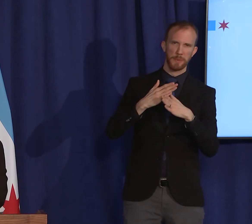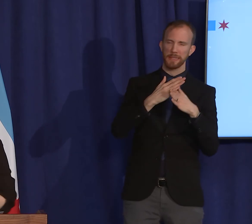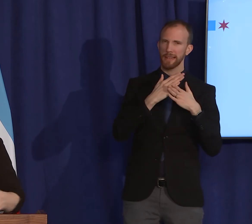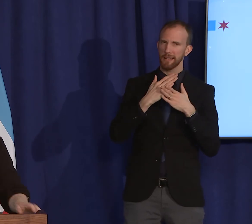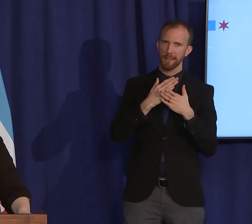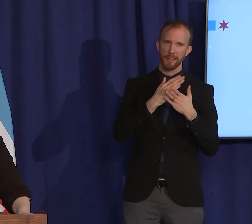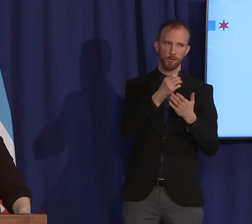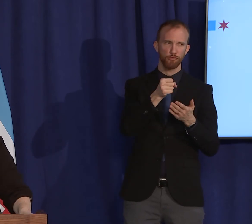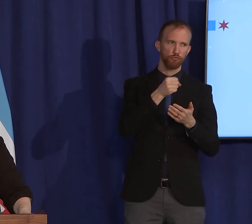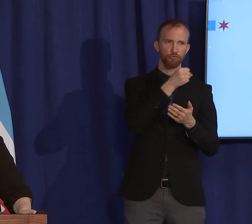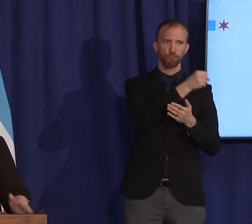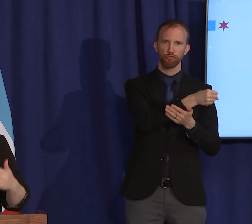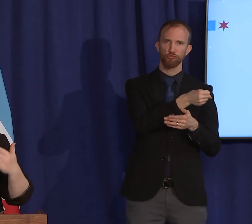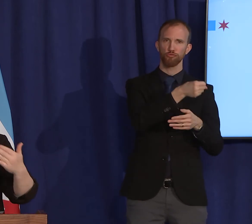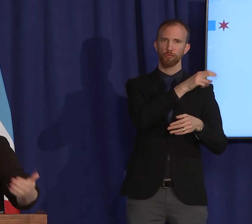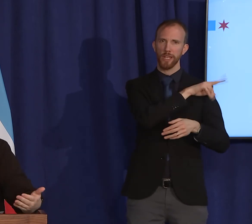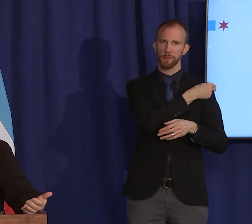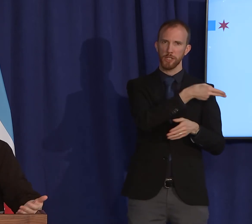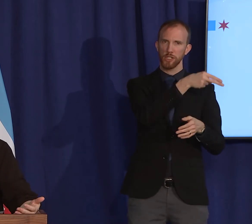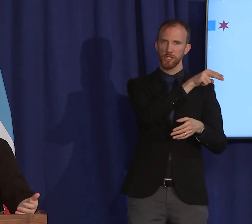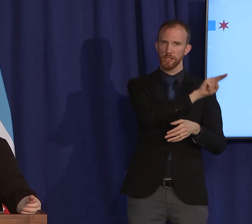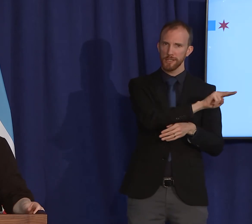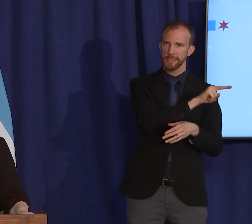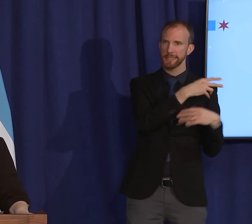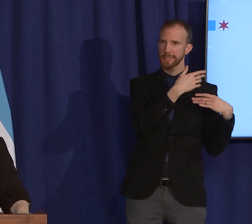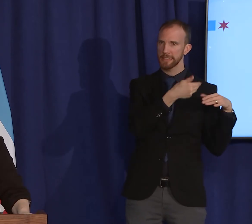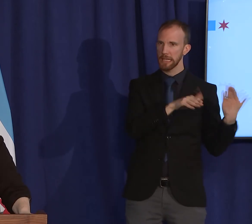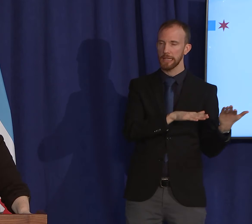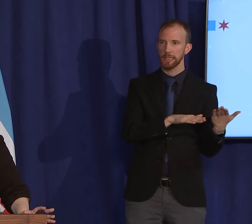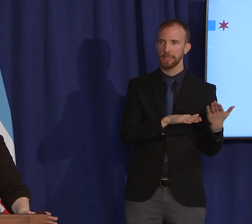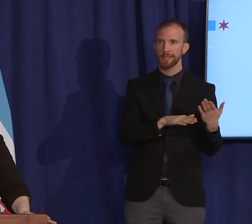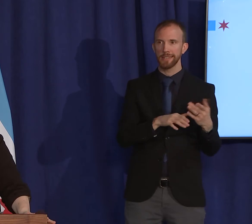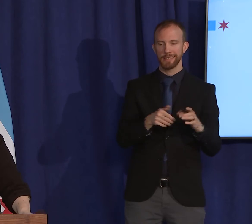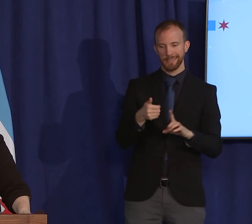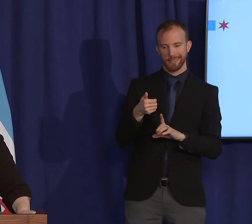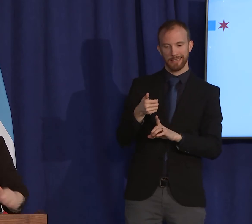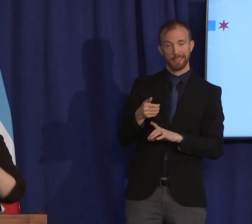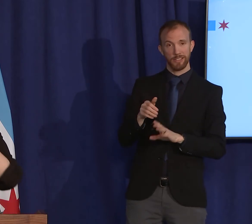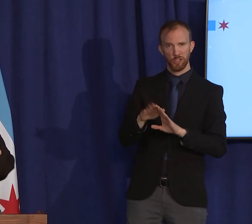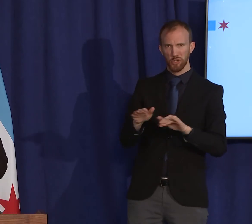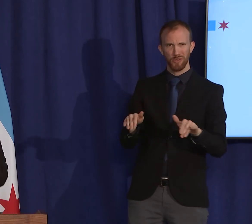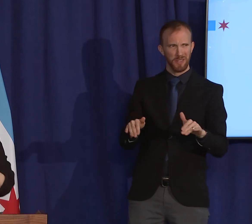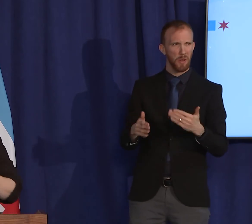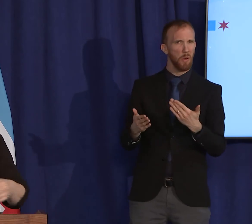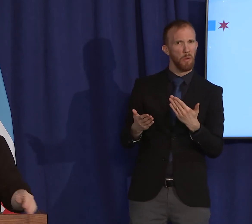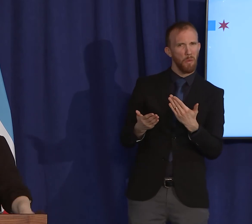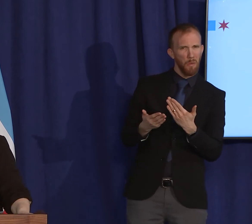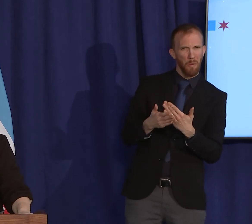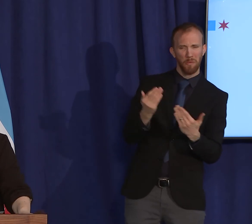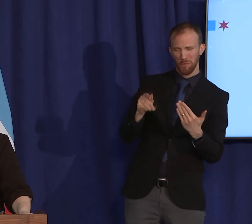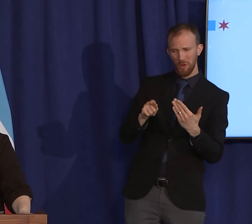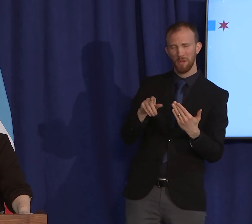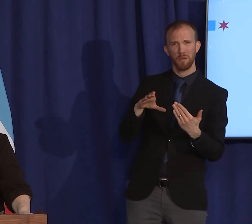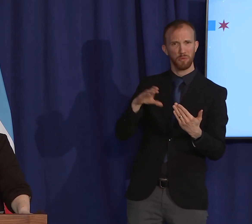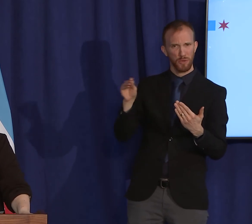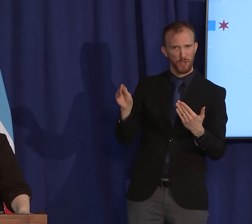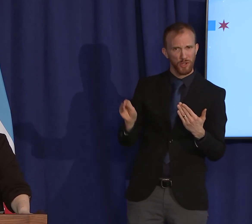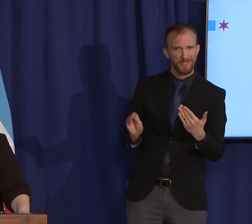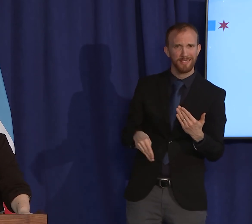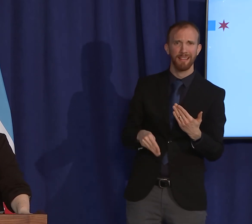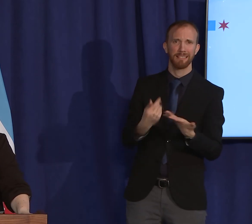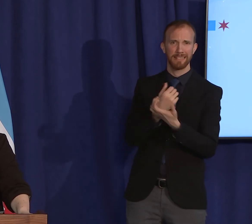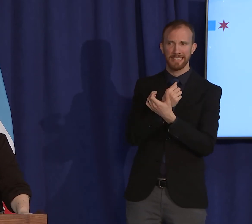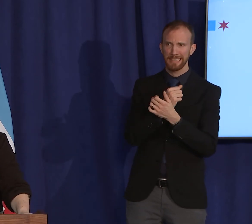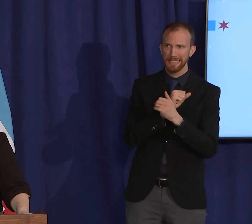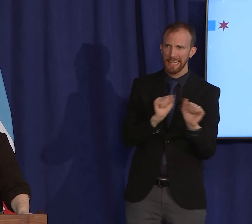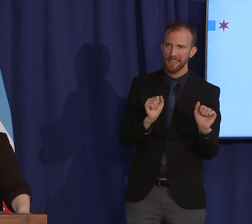Being a child is also nearly 100% protective against death. It's not 100%, but it's very, very protective against hospitalization